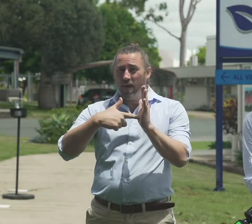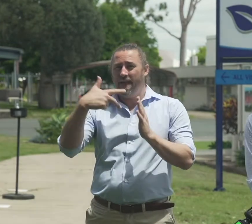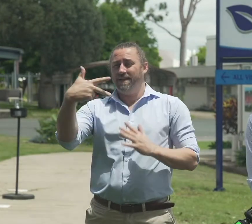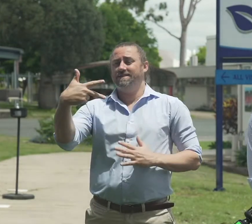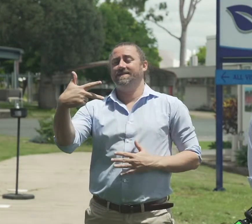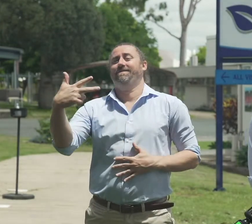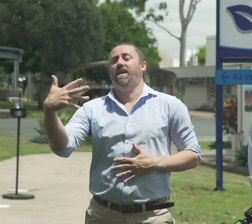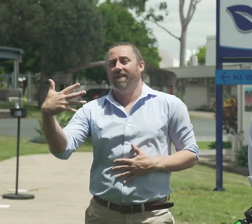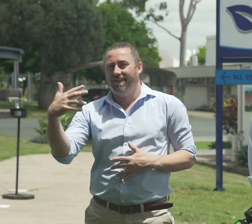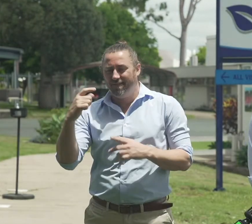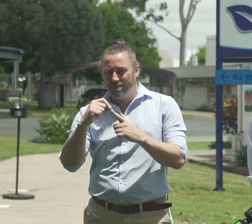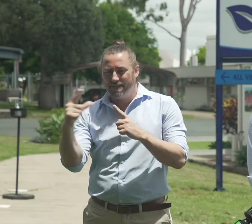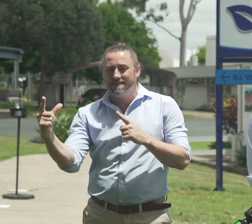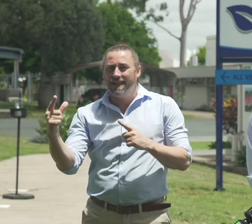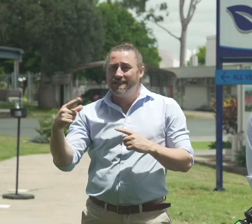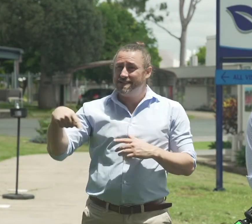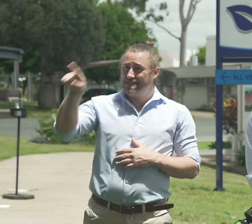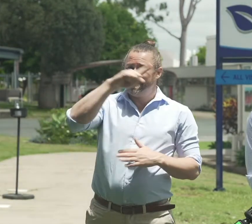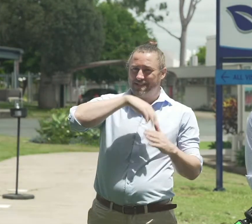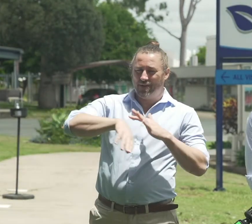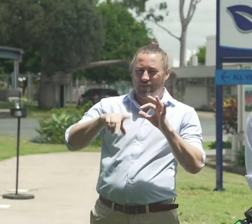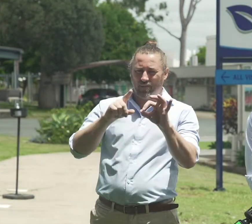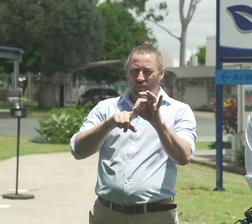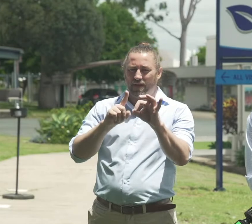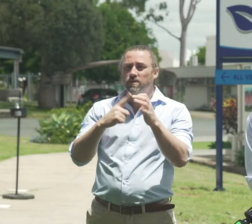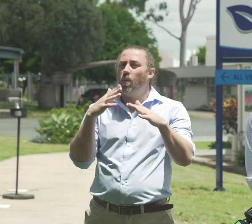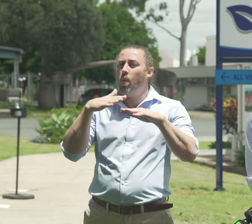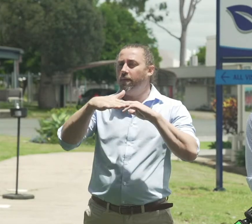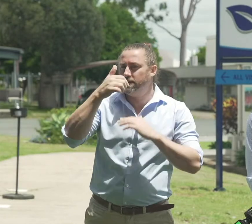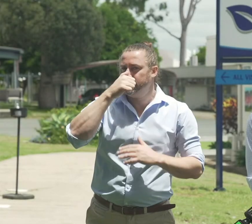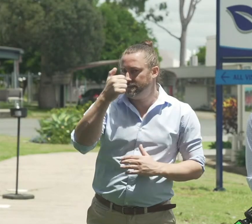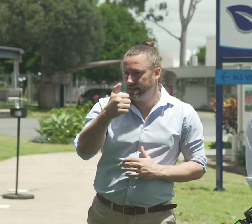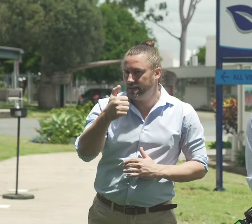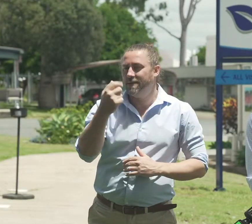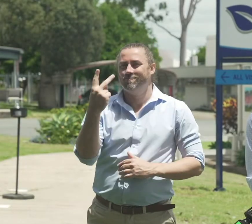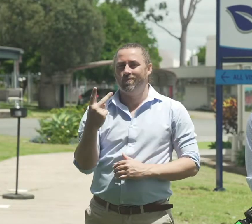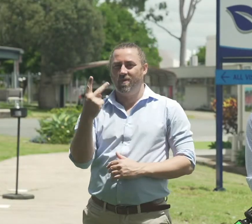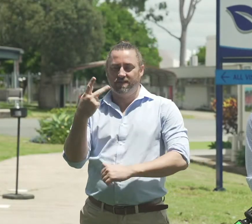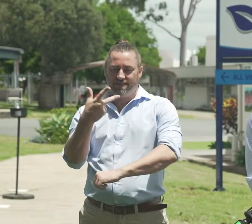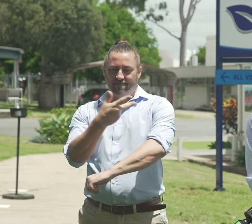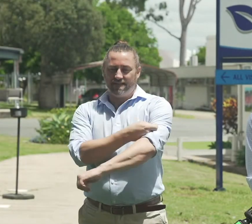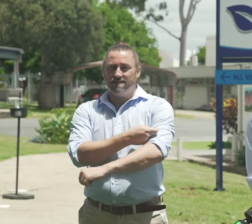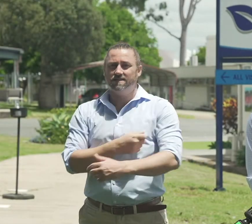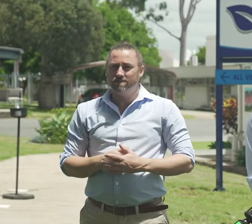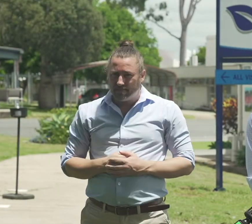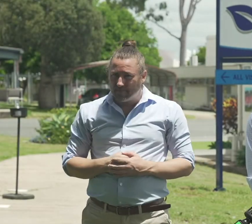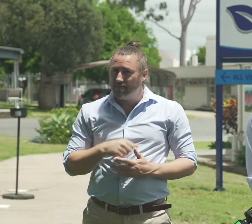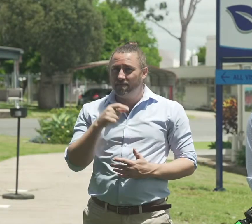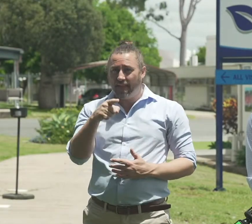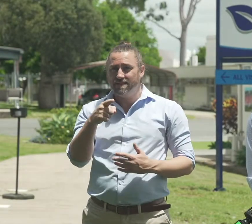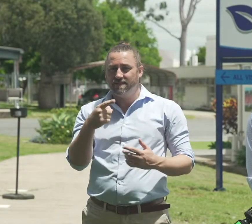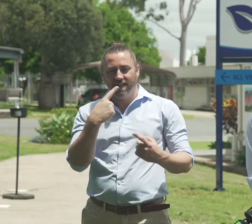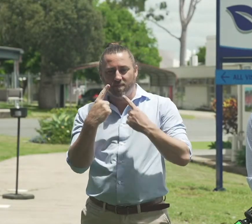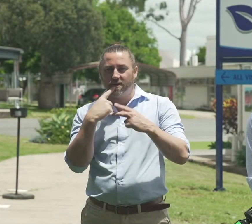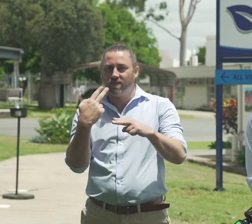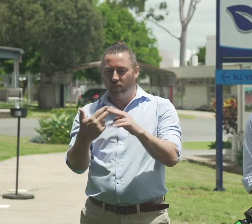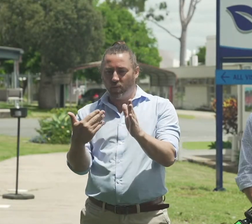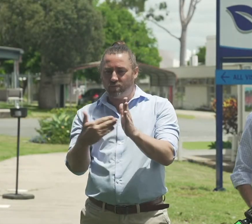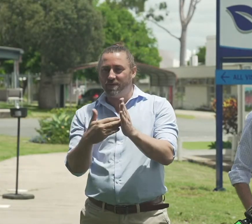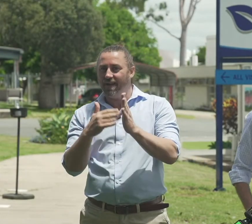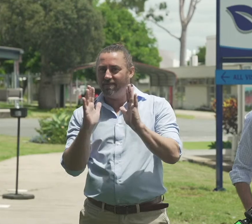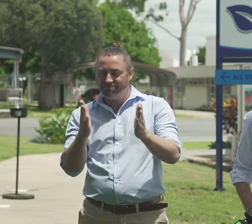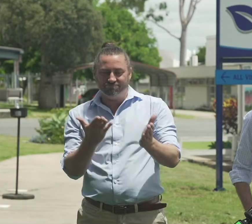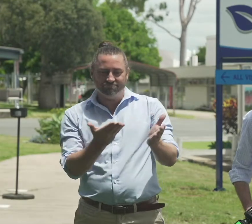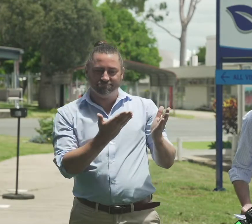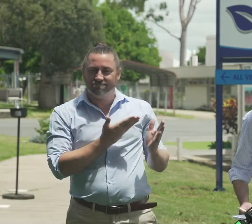89.85% of Queenslanders over 16 double vaccinated. They're the COVID stats for the day. I'll hand over to the